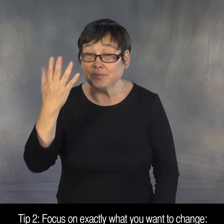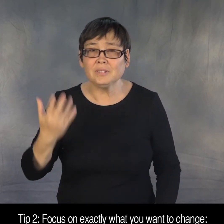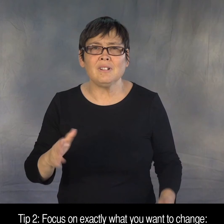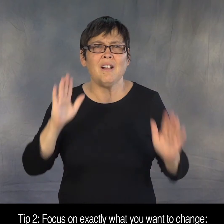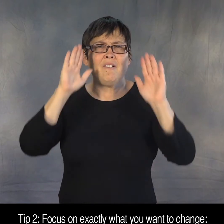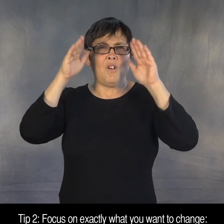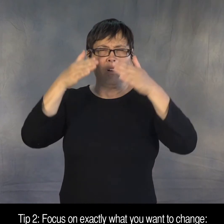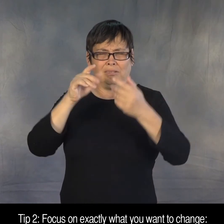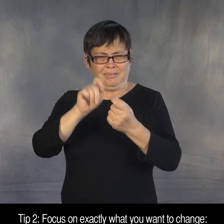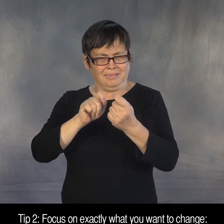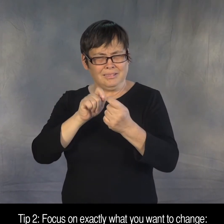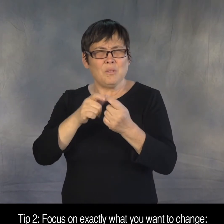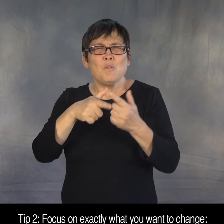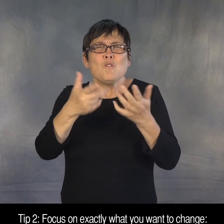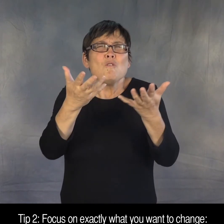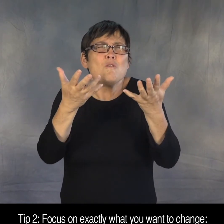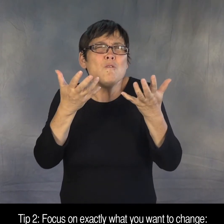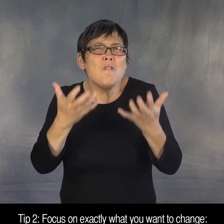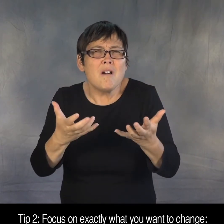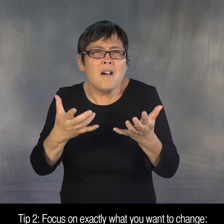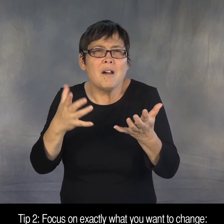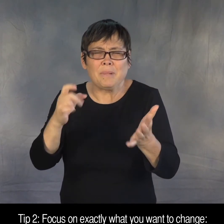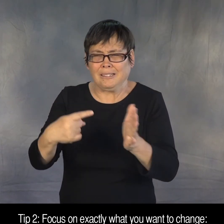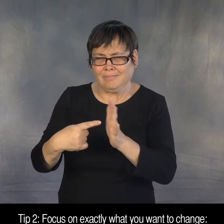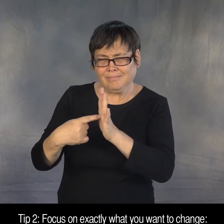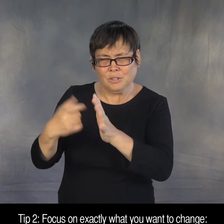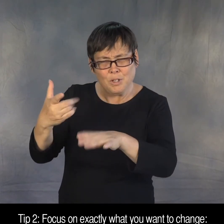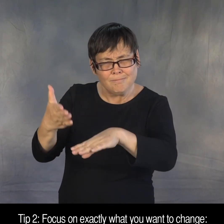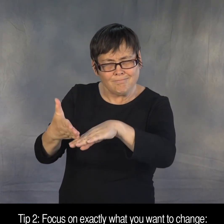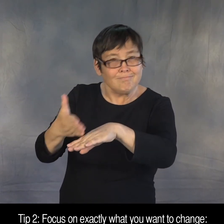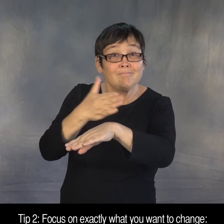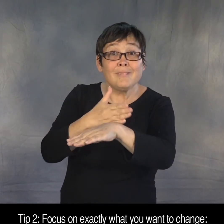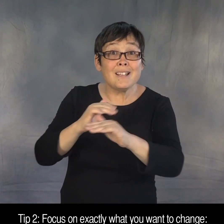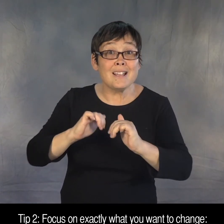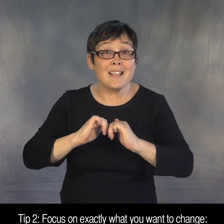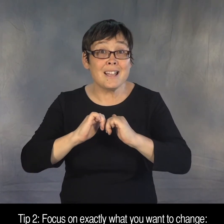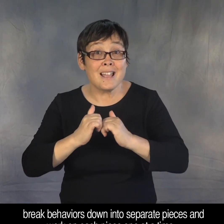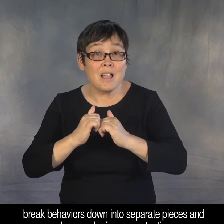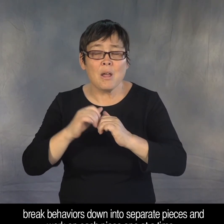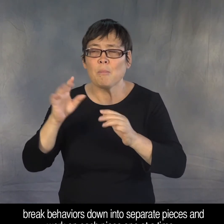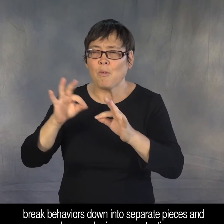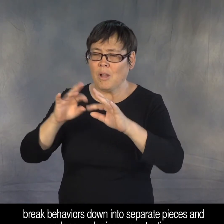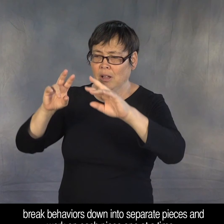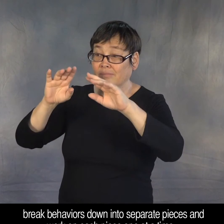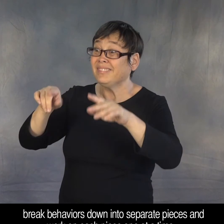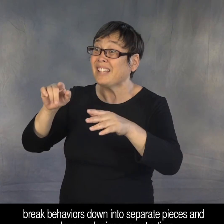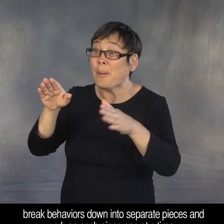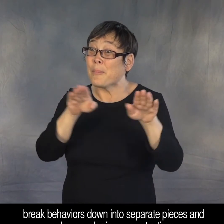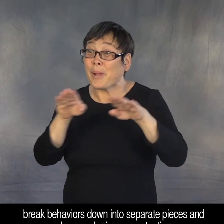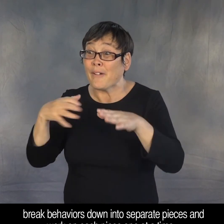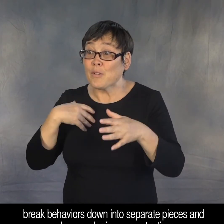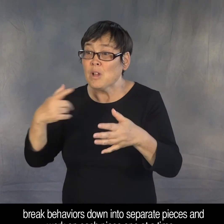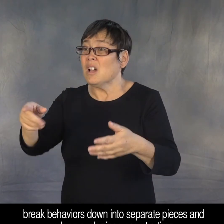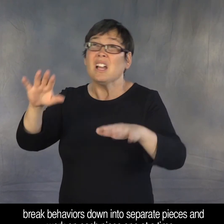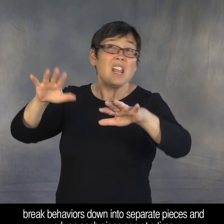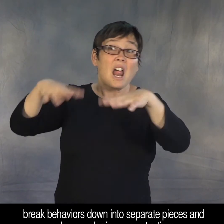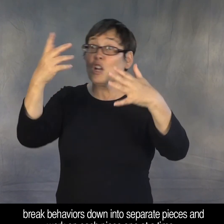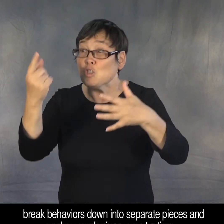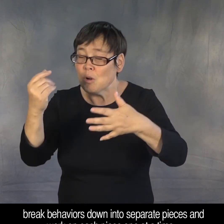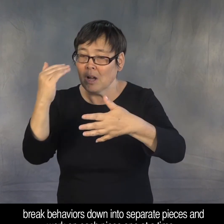Tip 2. Focus on exactly what you want to change. Break behaviors down into separate pieces